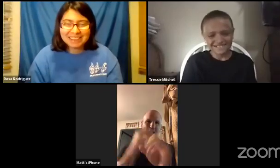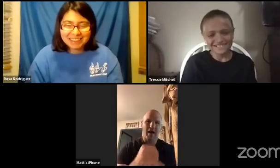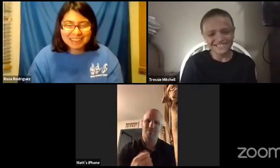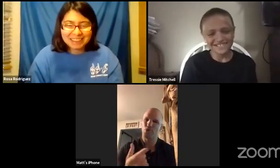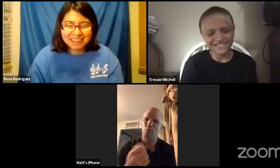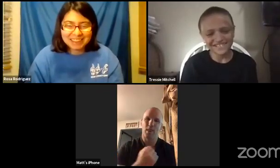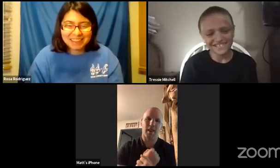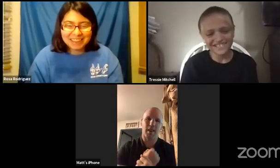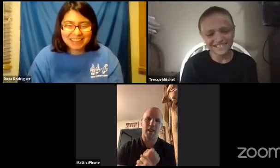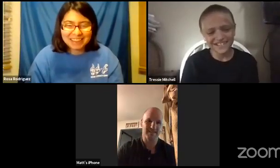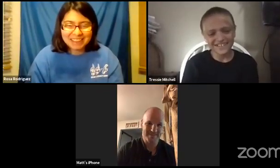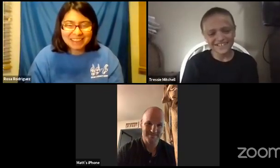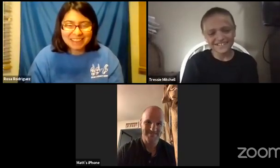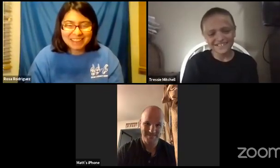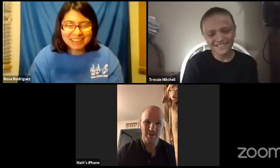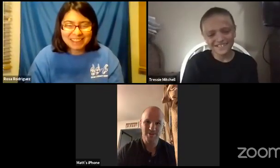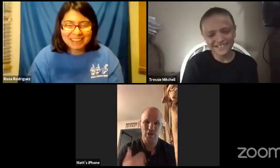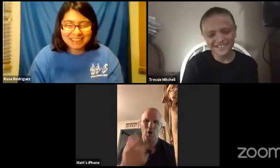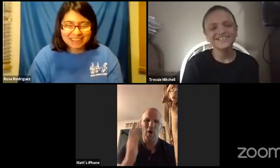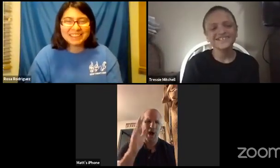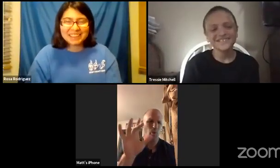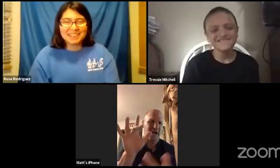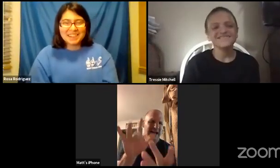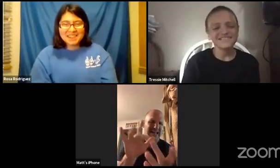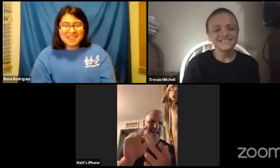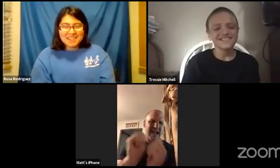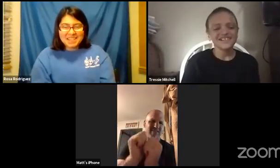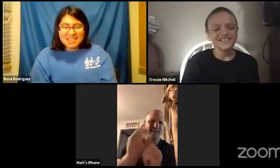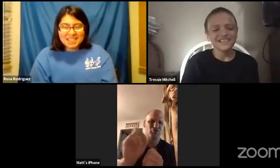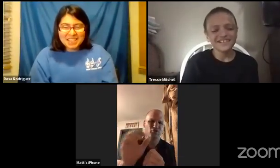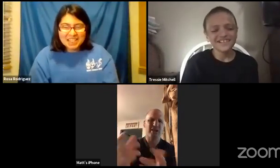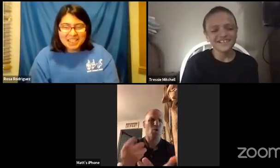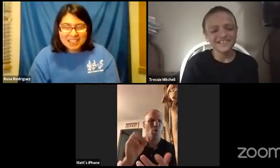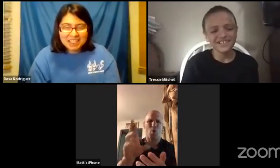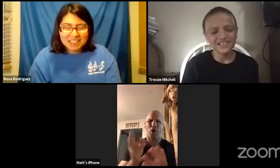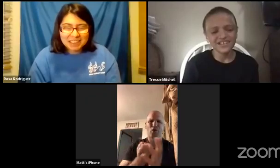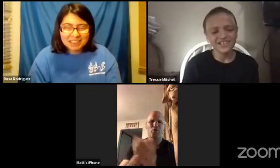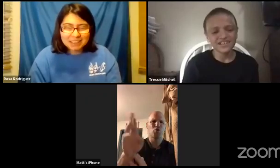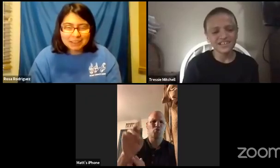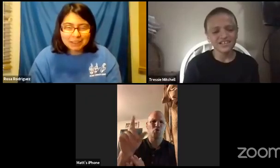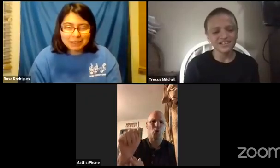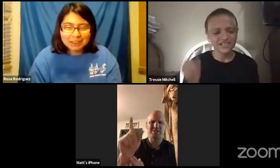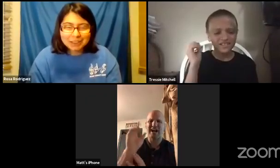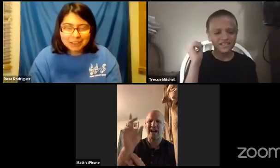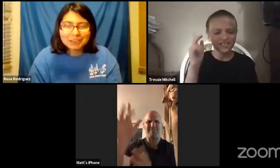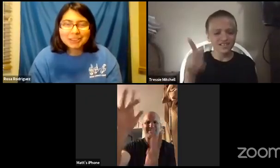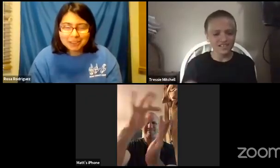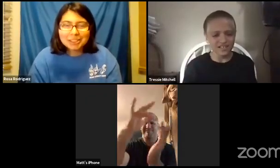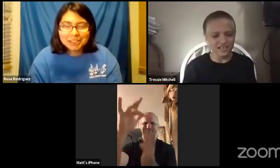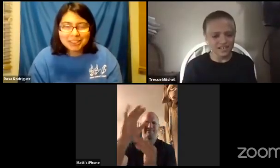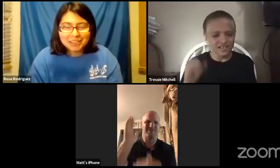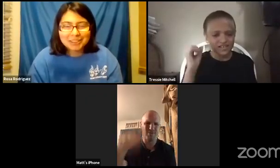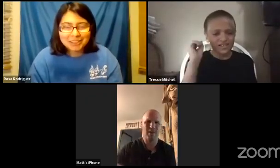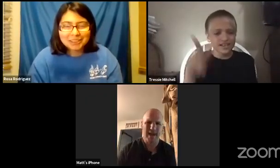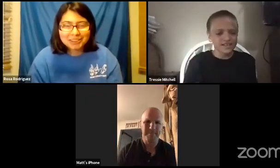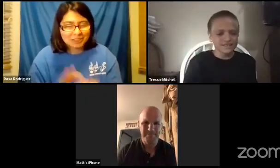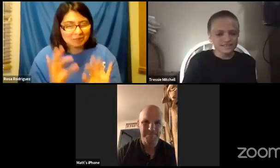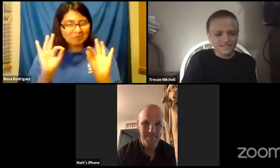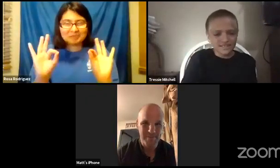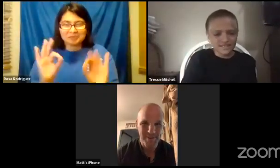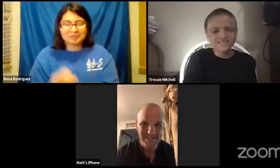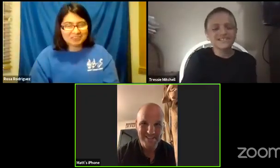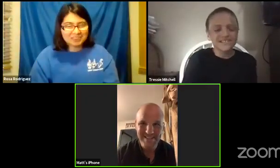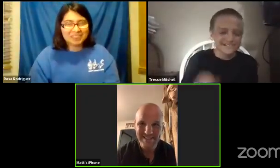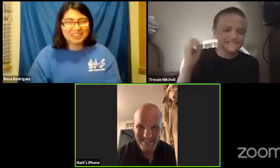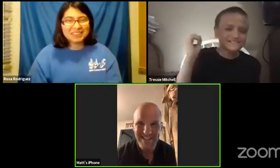some wrestling. We'll have a wrestling seminar. I think you would love it. I can contact the athletic director there. I